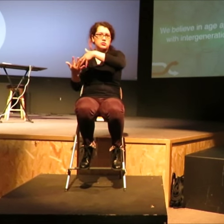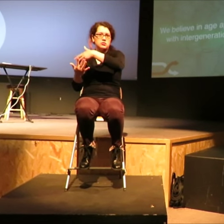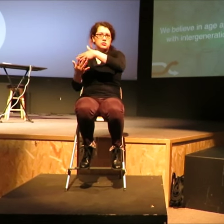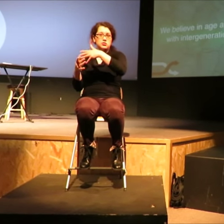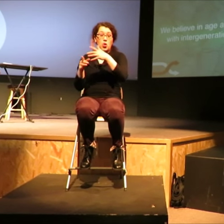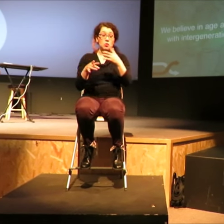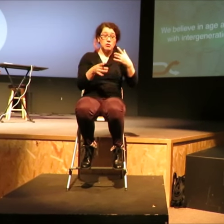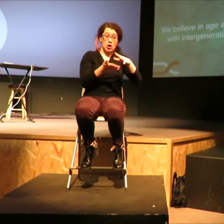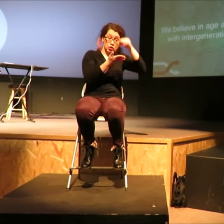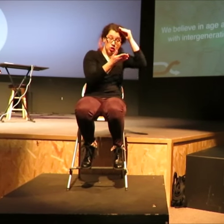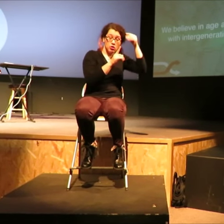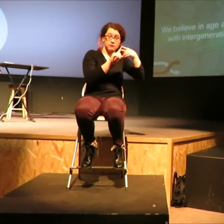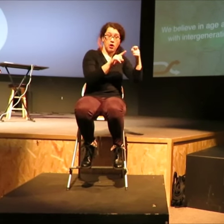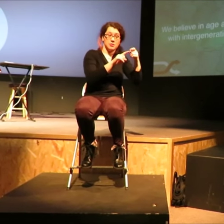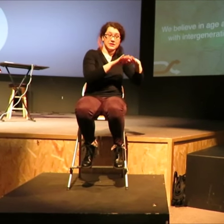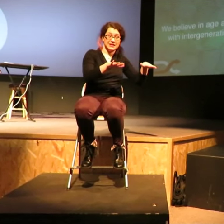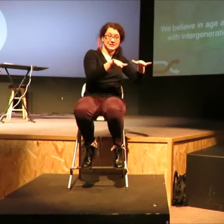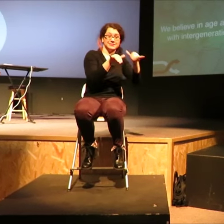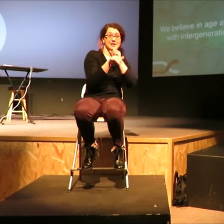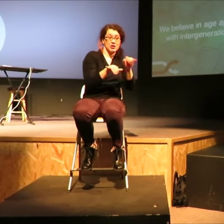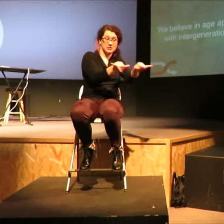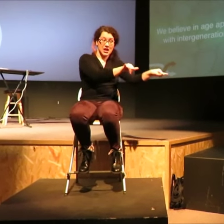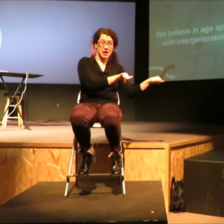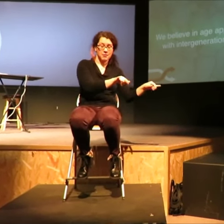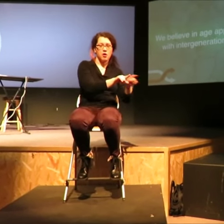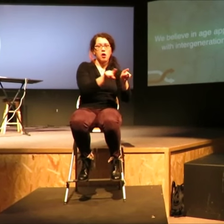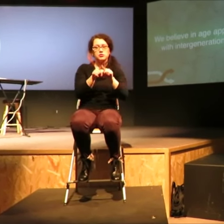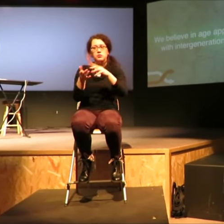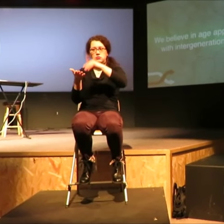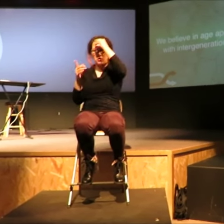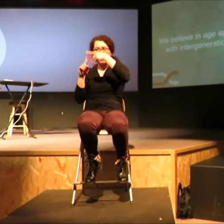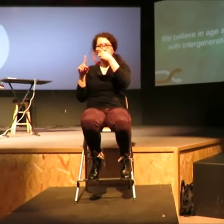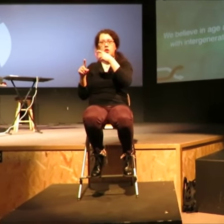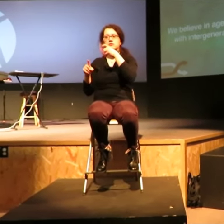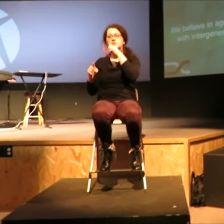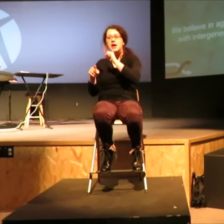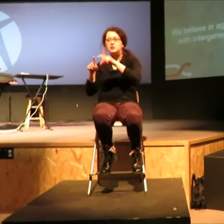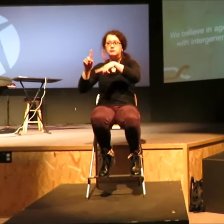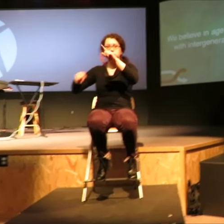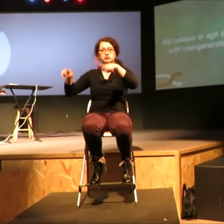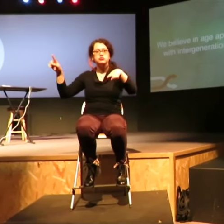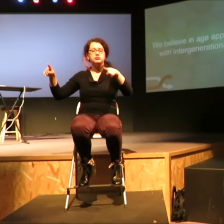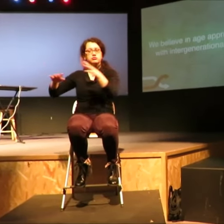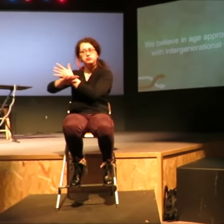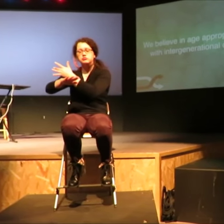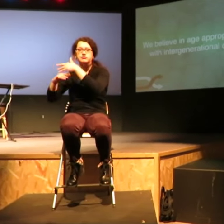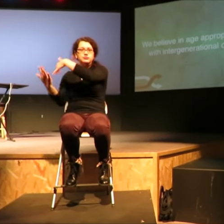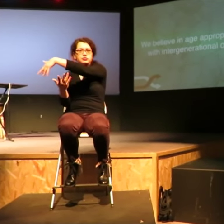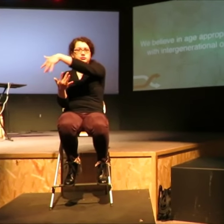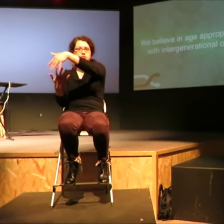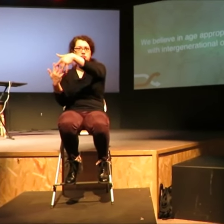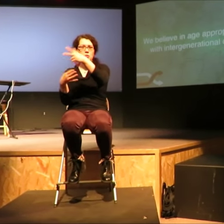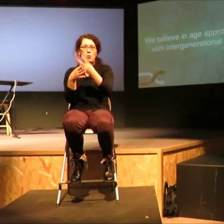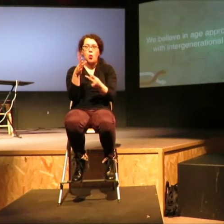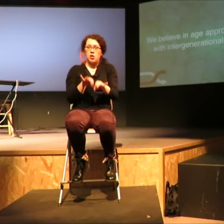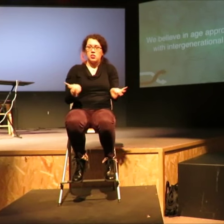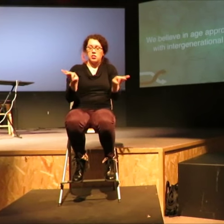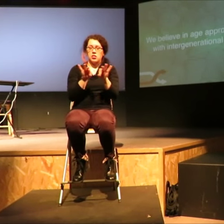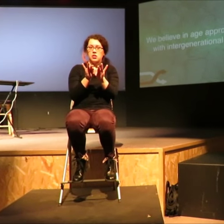generation as well. What I've found is that when churches really focus on intergenerational